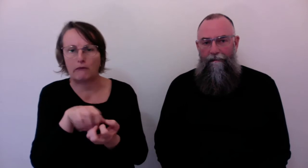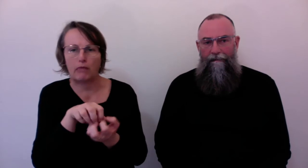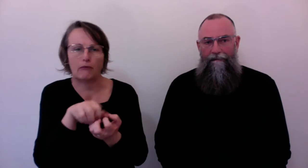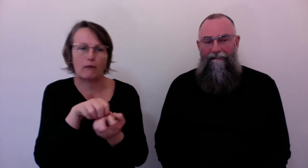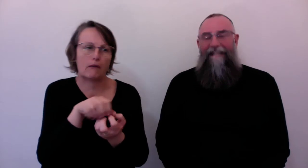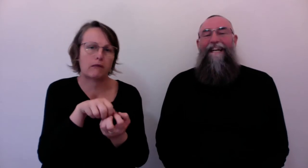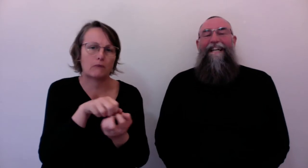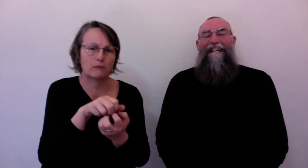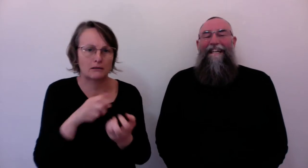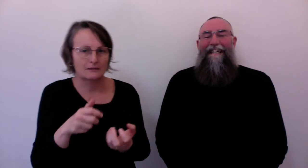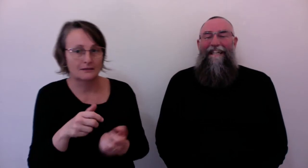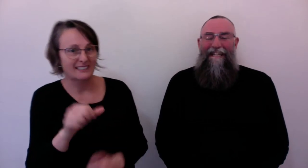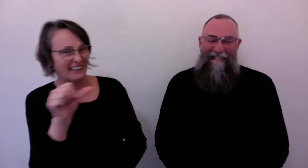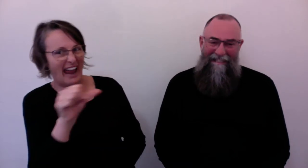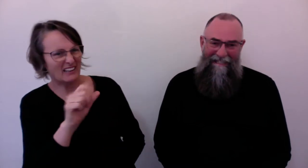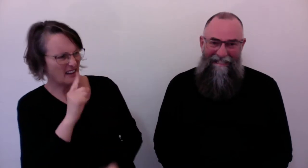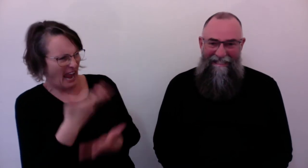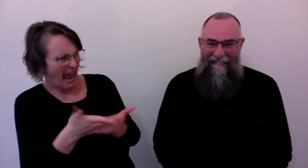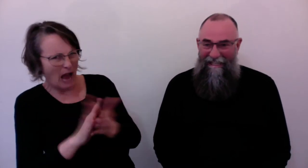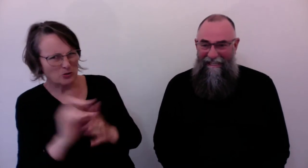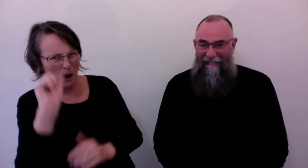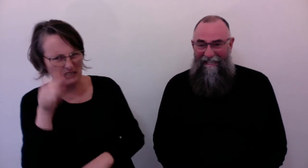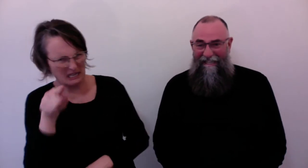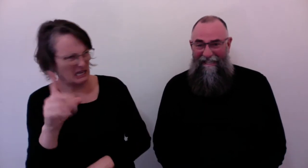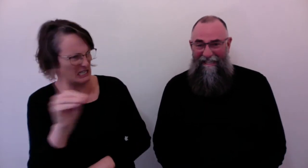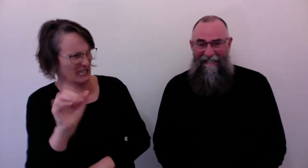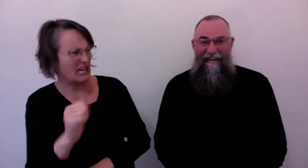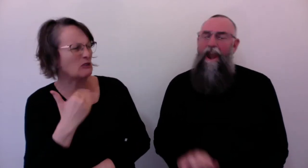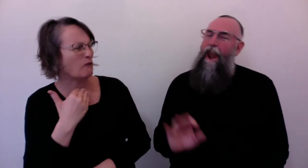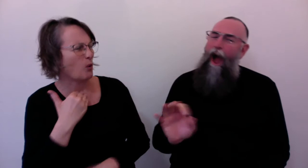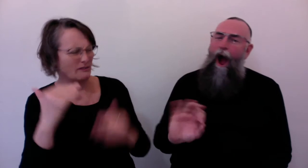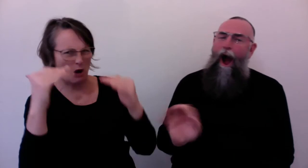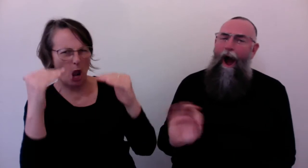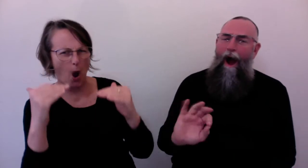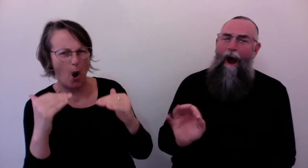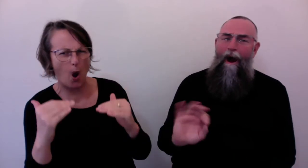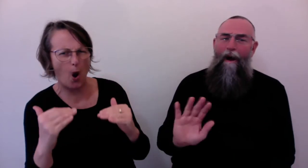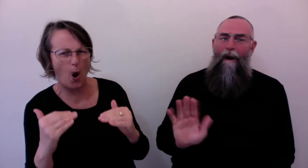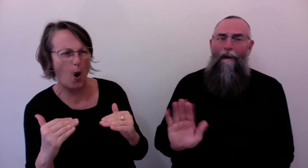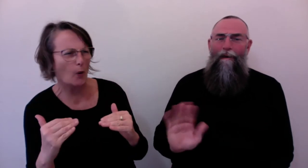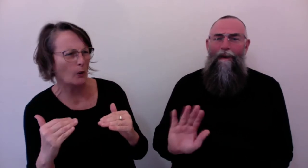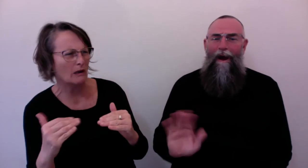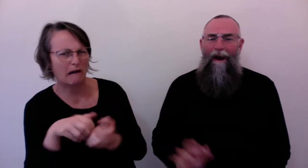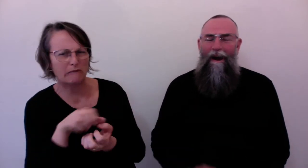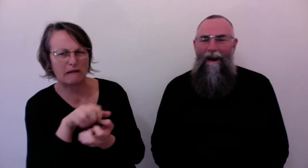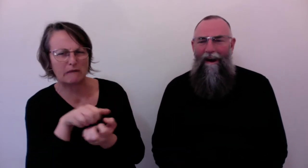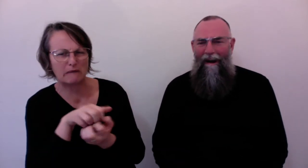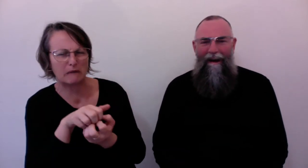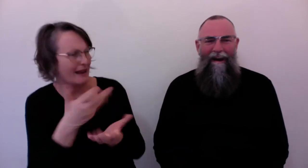you tone. understand this idiot? This guy, his Oh, voice no. is at a low octave of like 0. How do you understand what he's